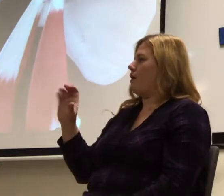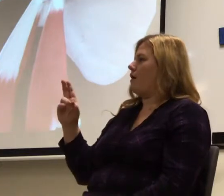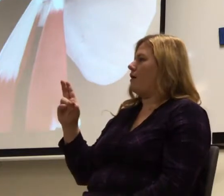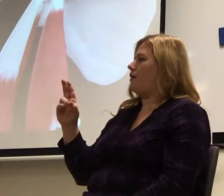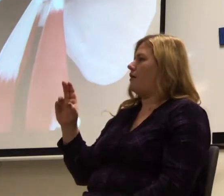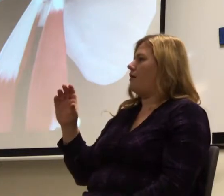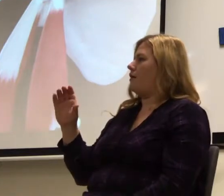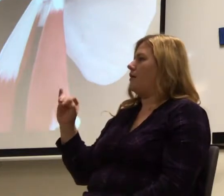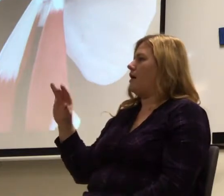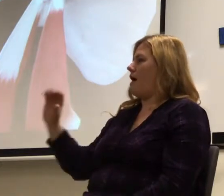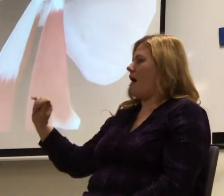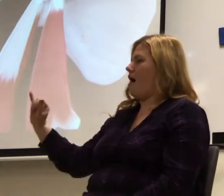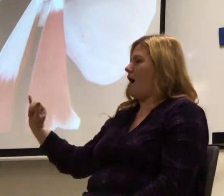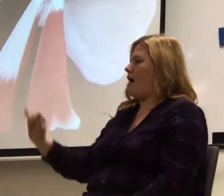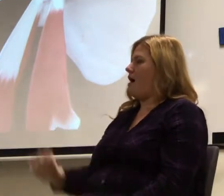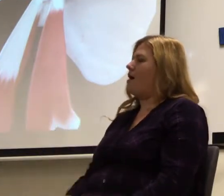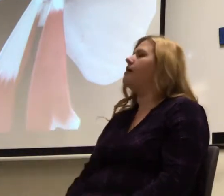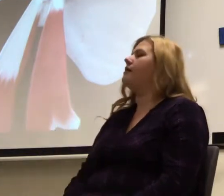A muscle called